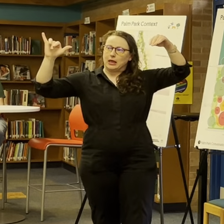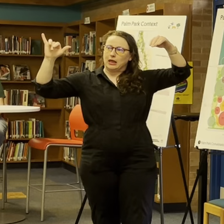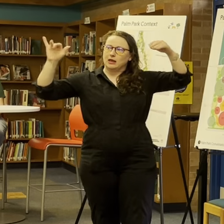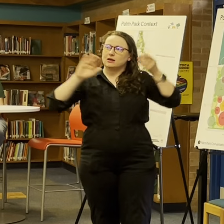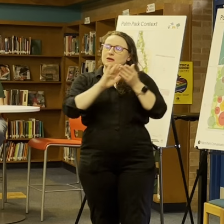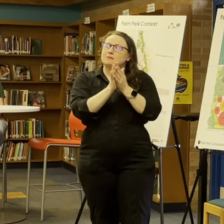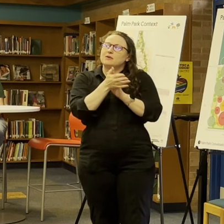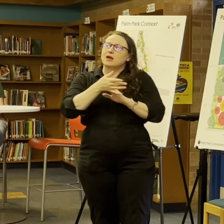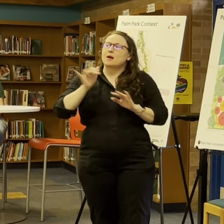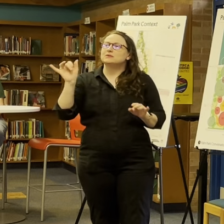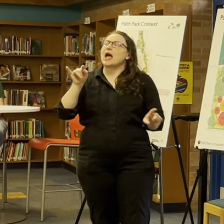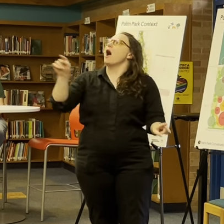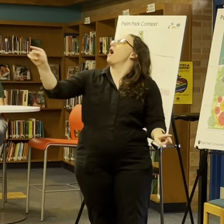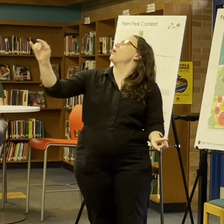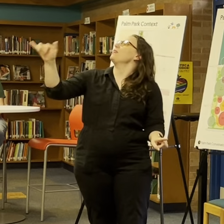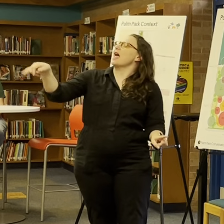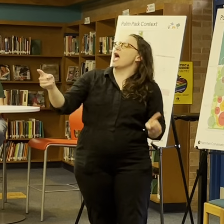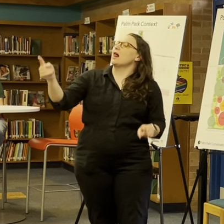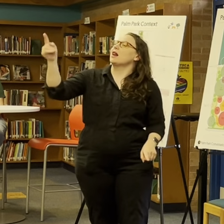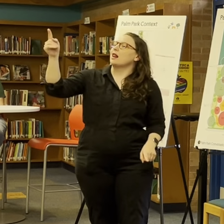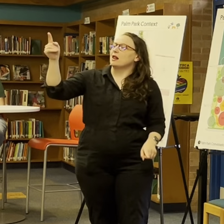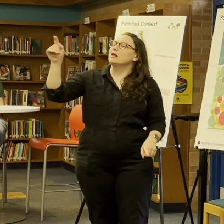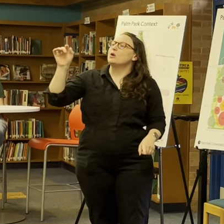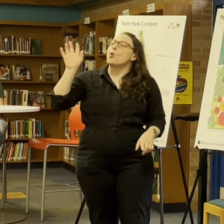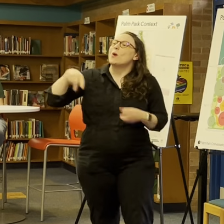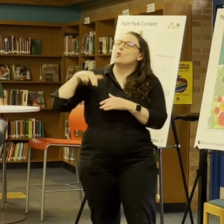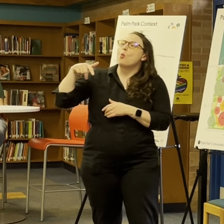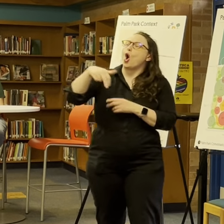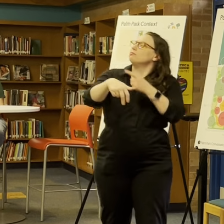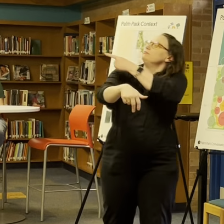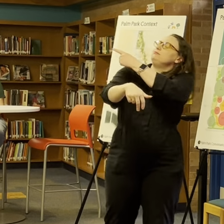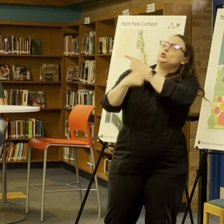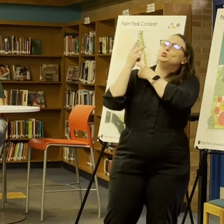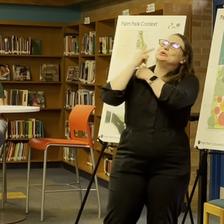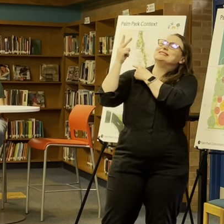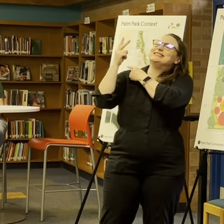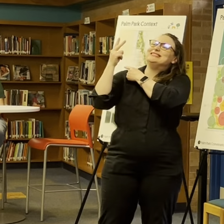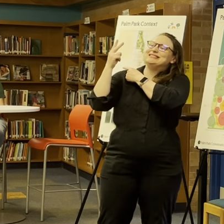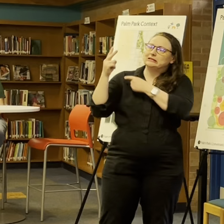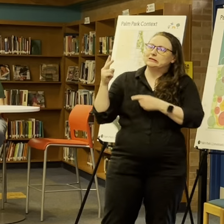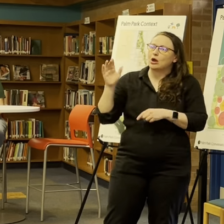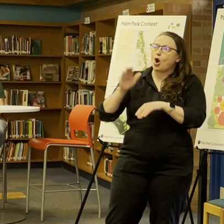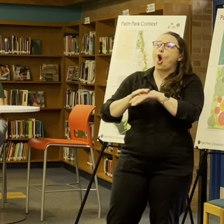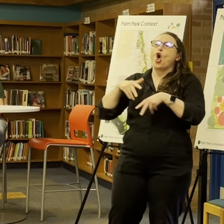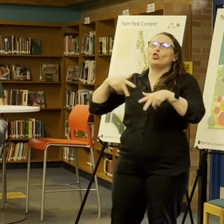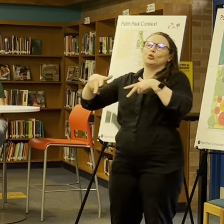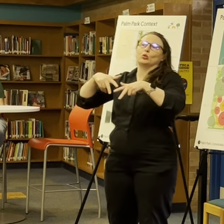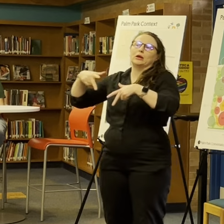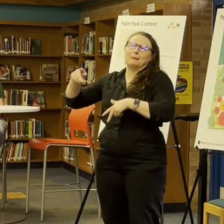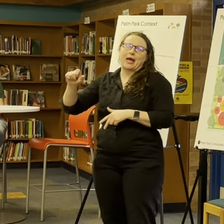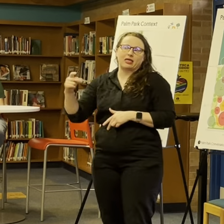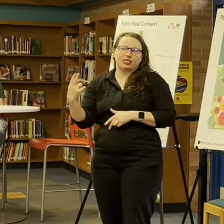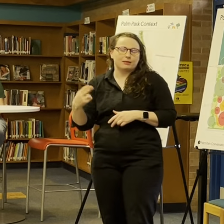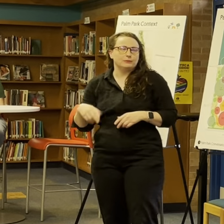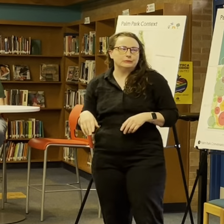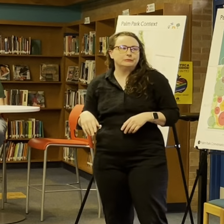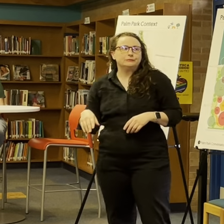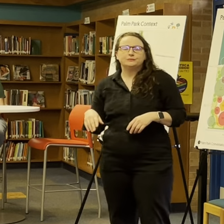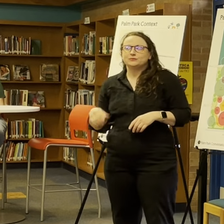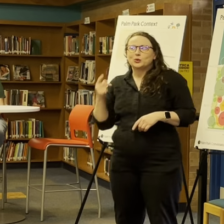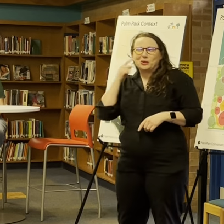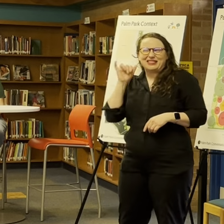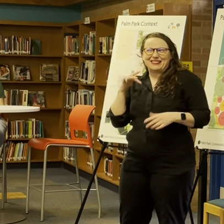high reader and identity mark for everyone going by on the creek path. And so we think that's